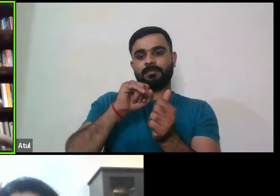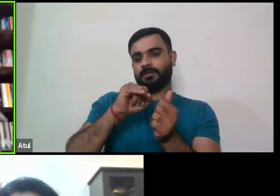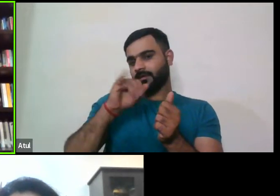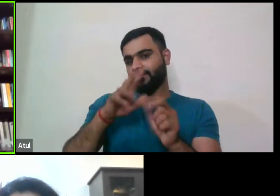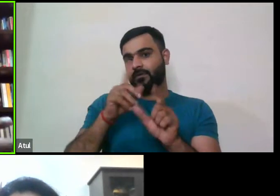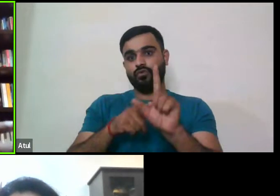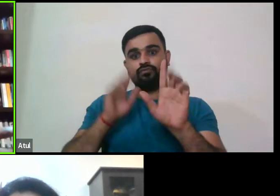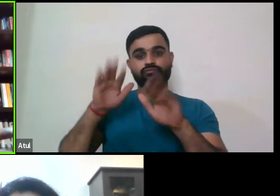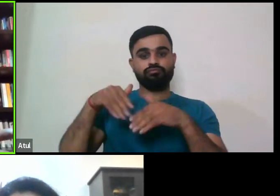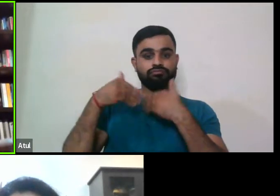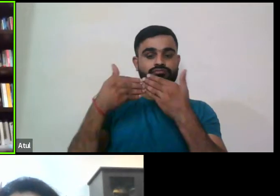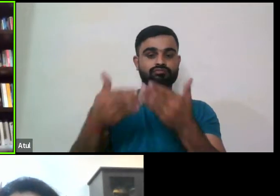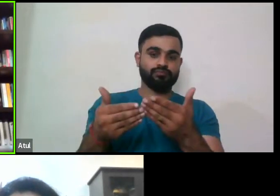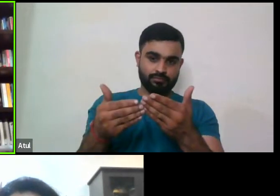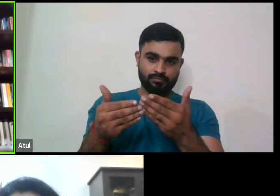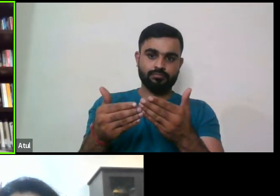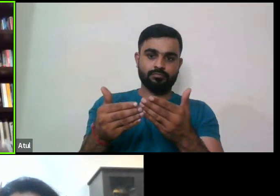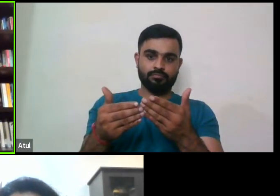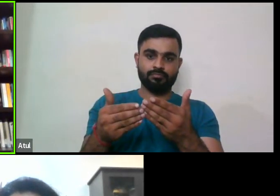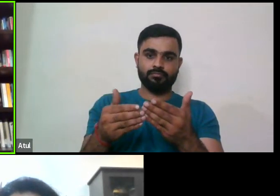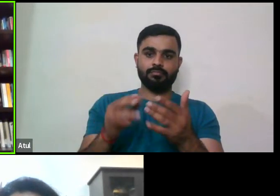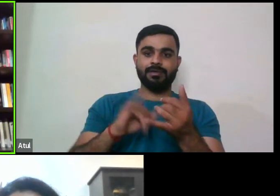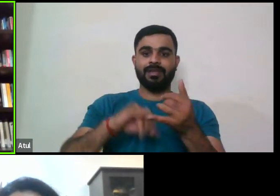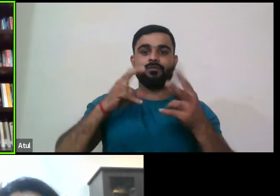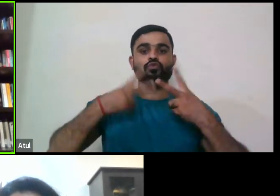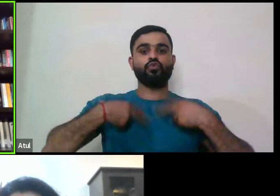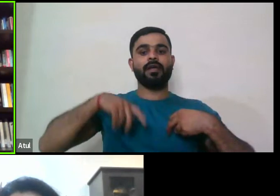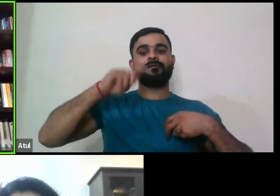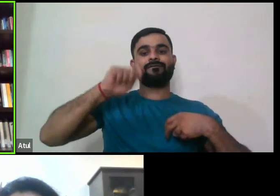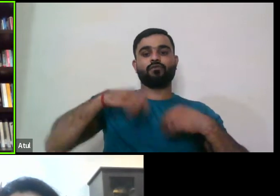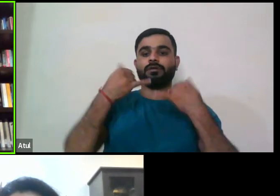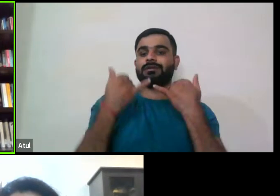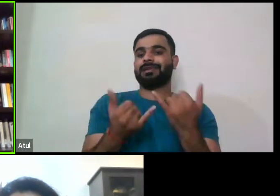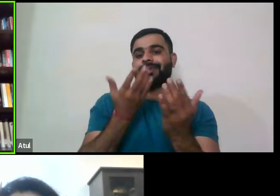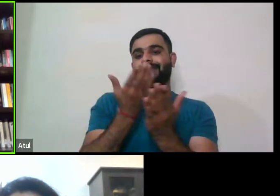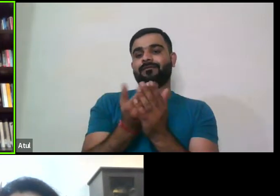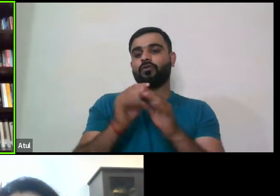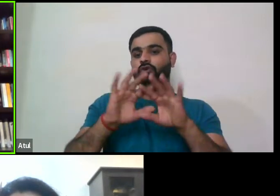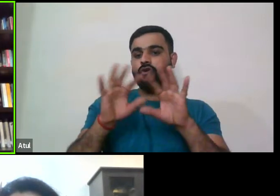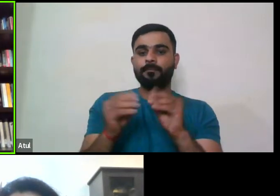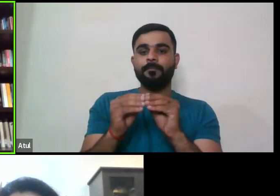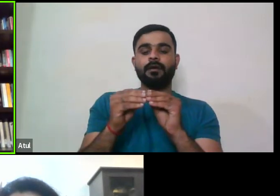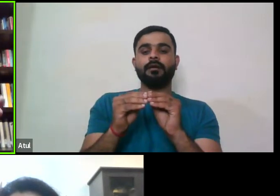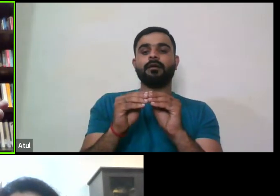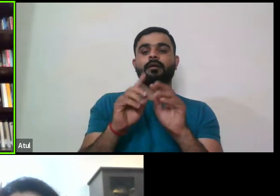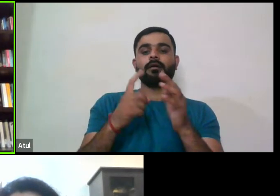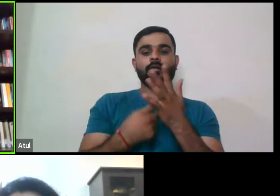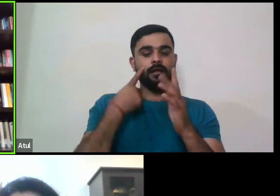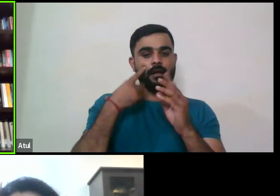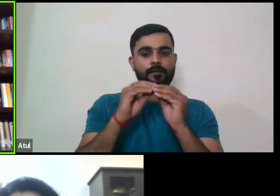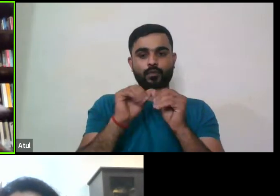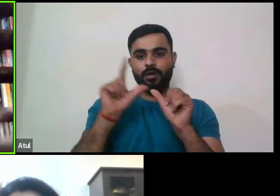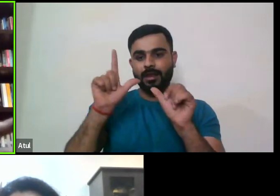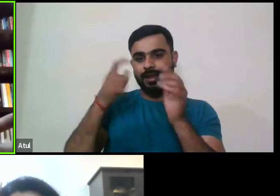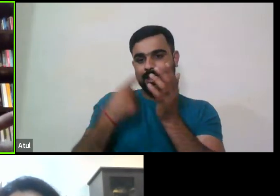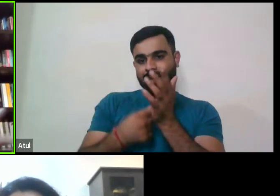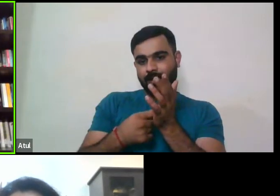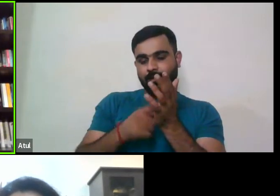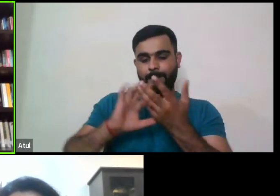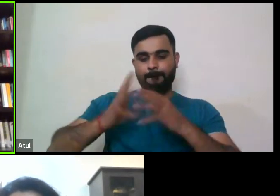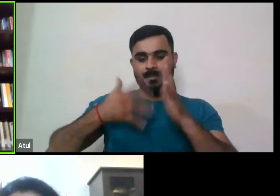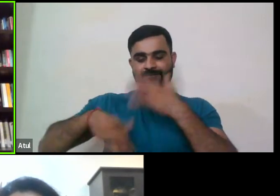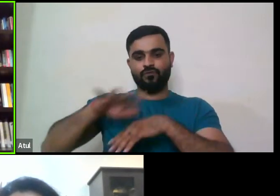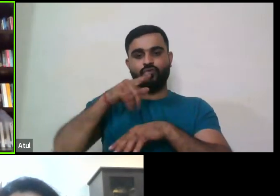65-year retirement age for Supreme Court judges, we now have a whole tribunal mechanism which where